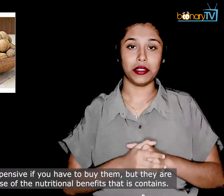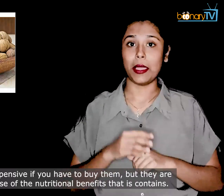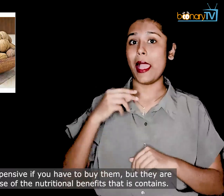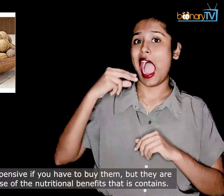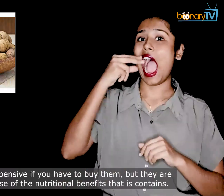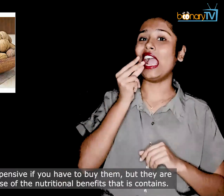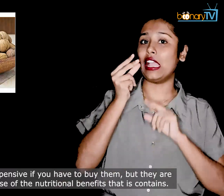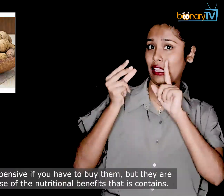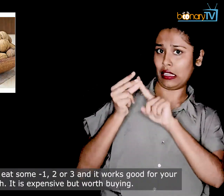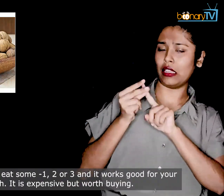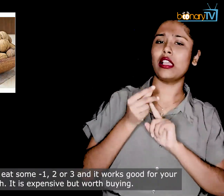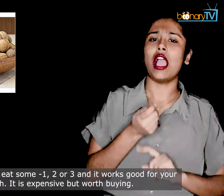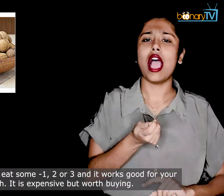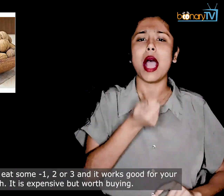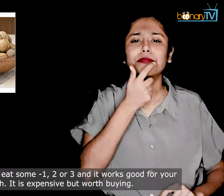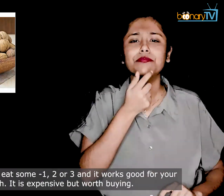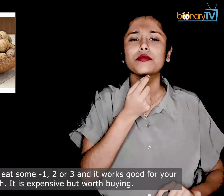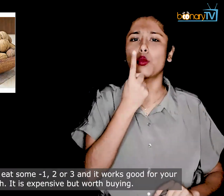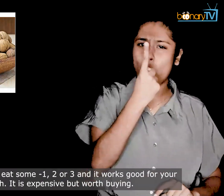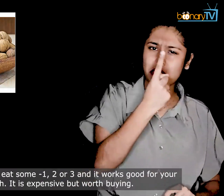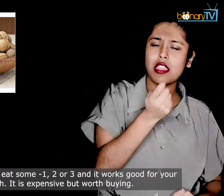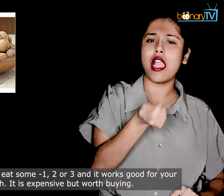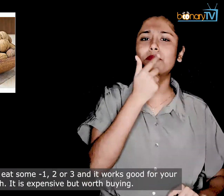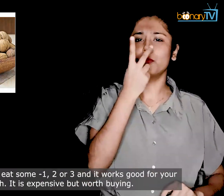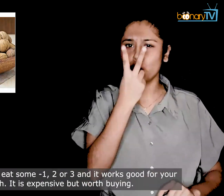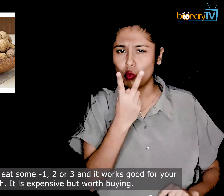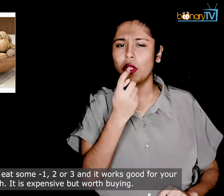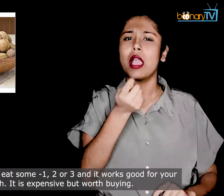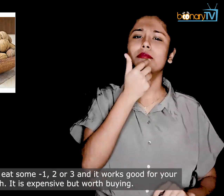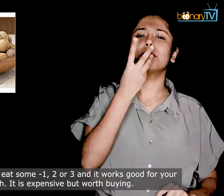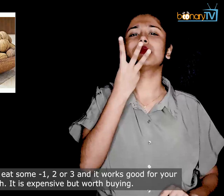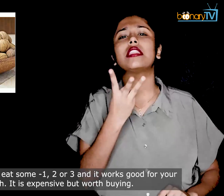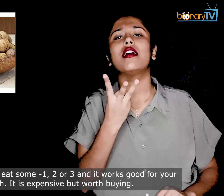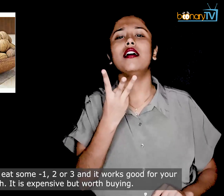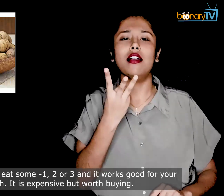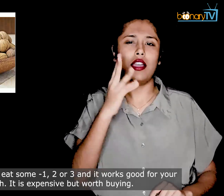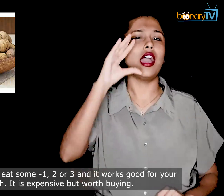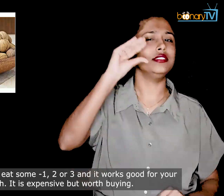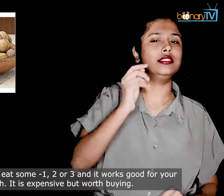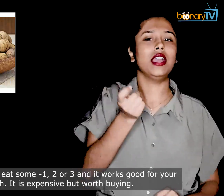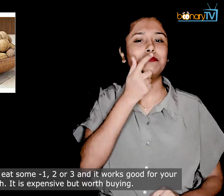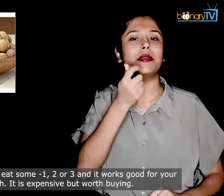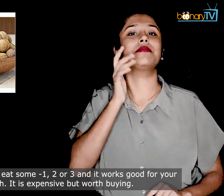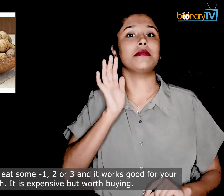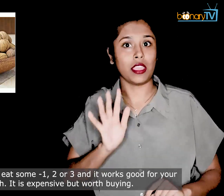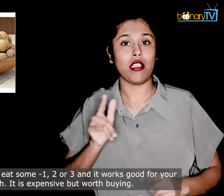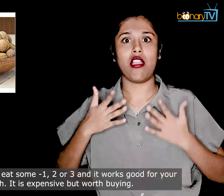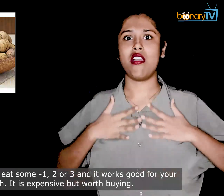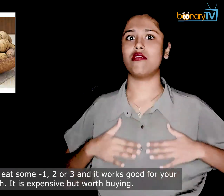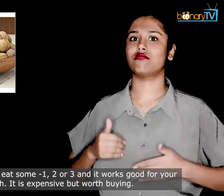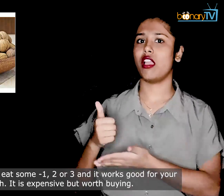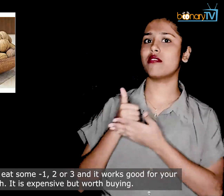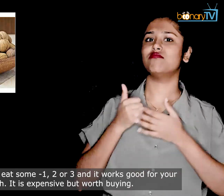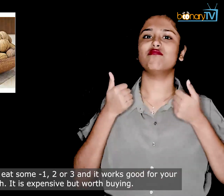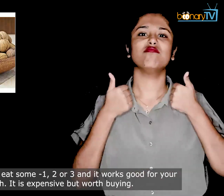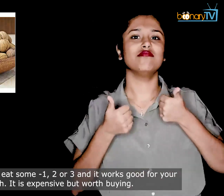contains you just need to eat some one two or three and it works good for your health it is expensive